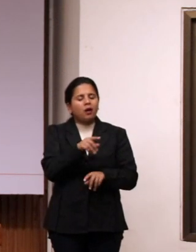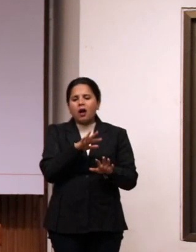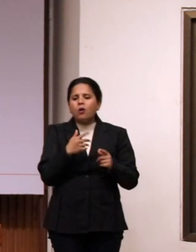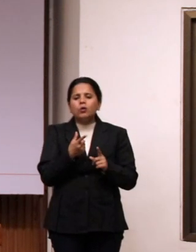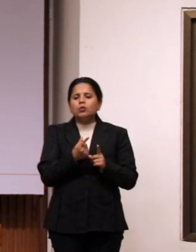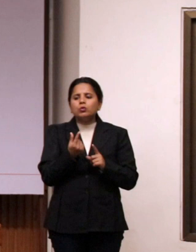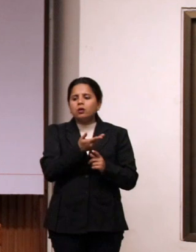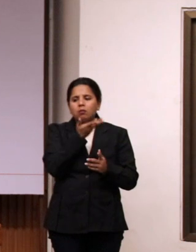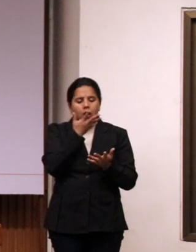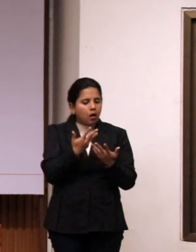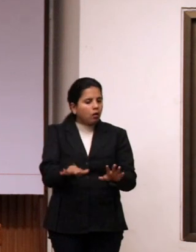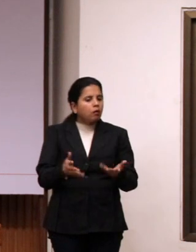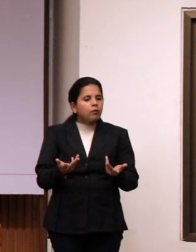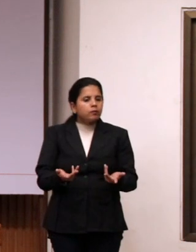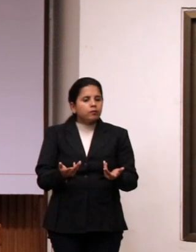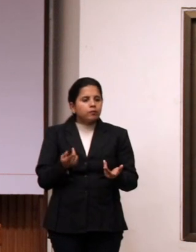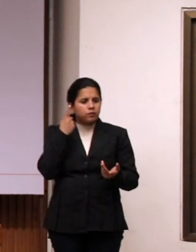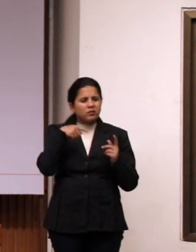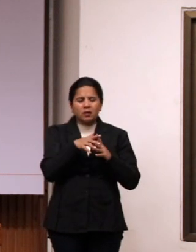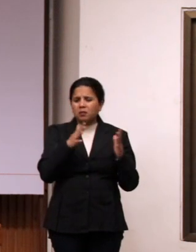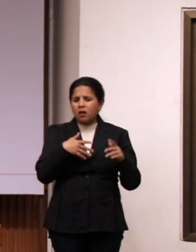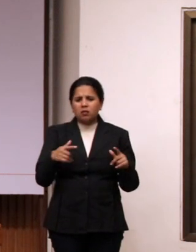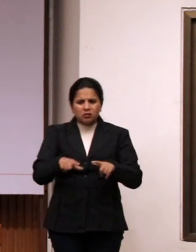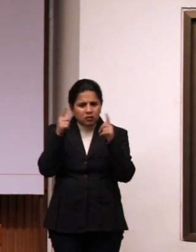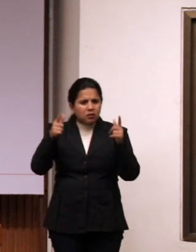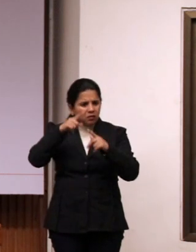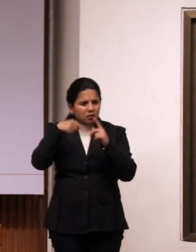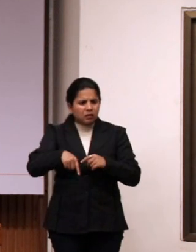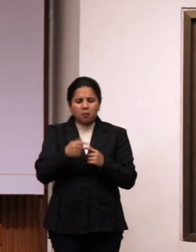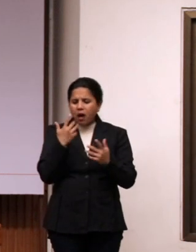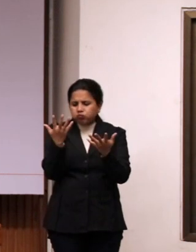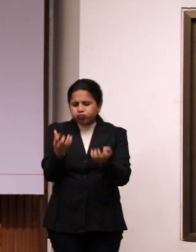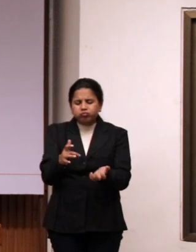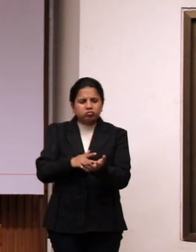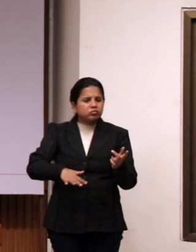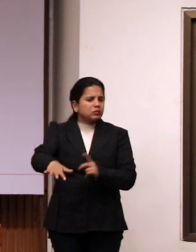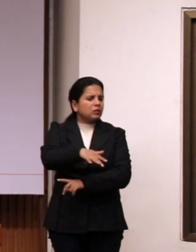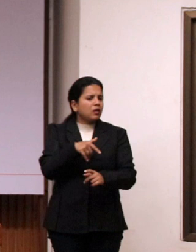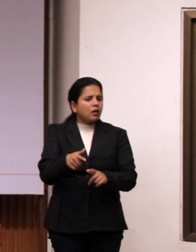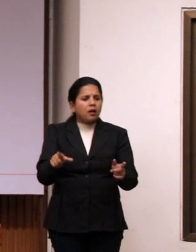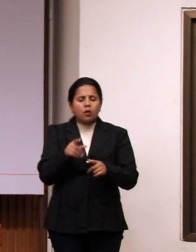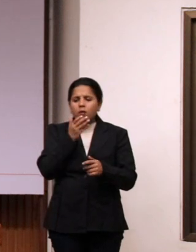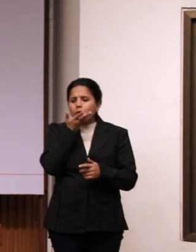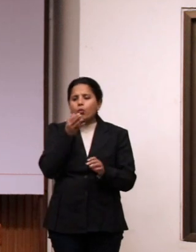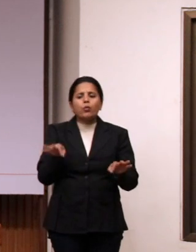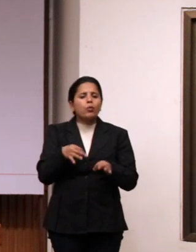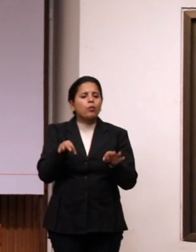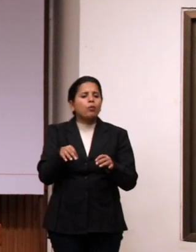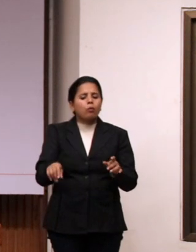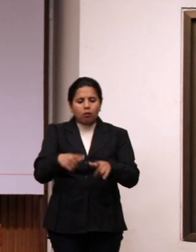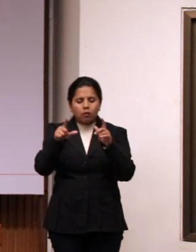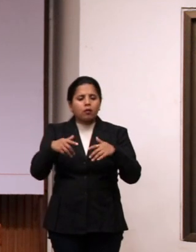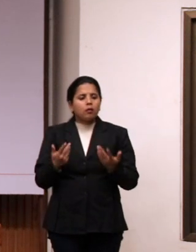They are losing water because you are going for massive plantation in a dry area where enough water is not available.